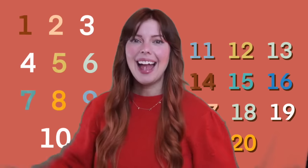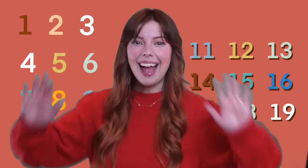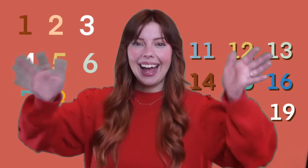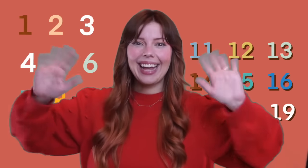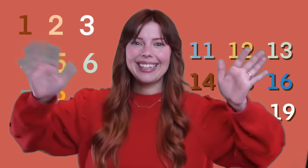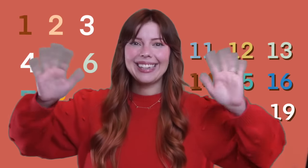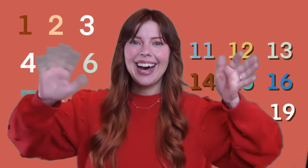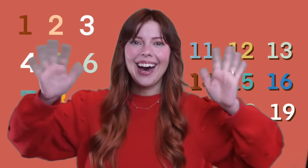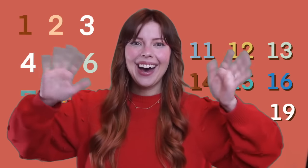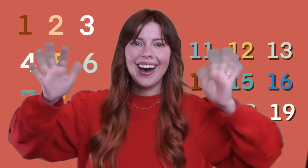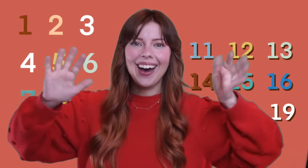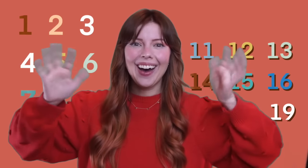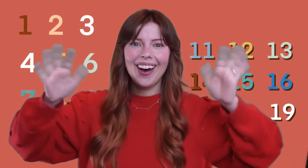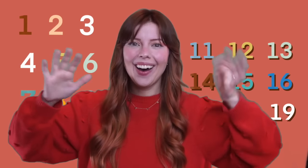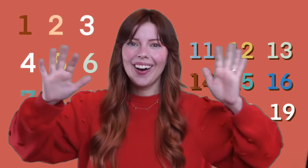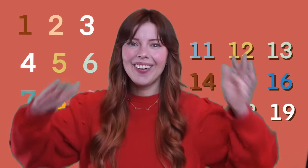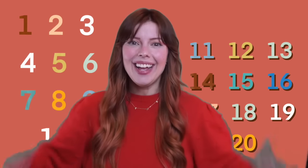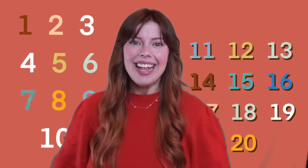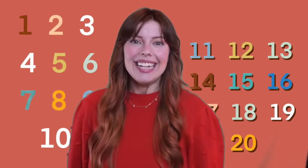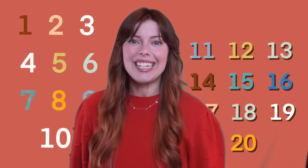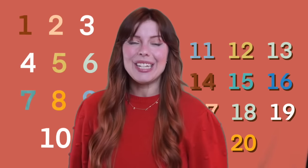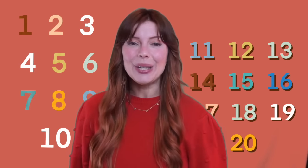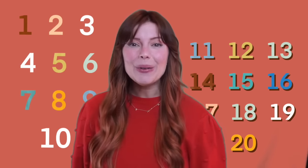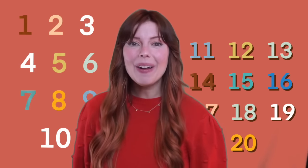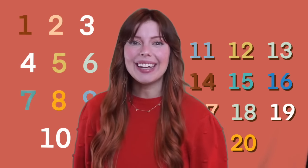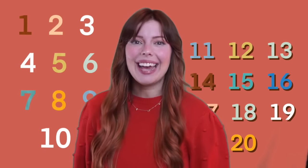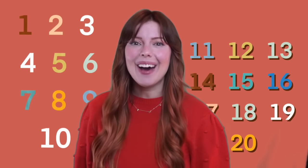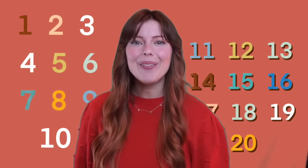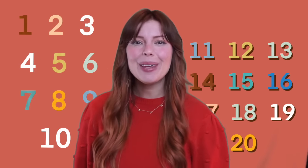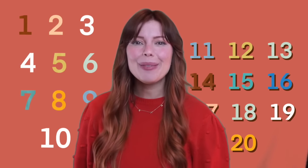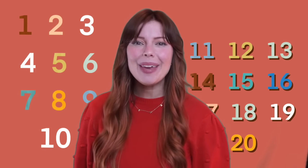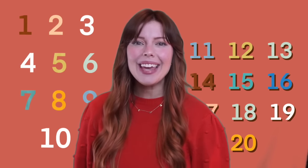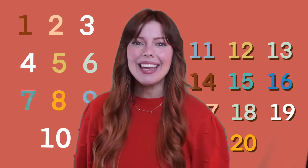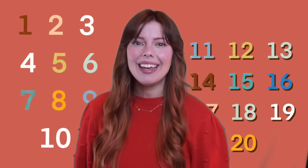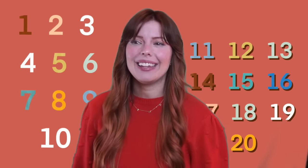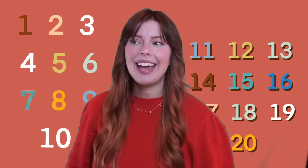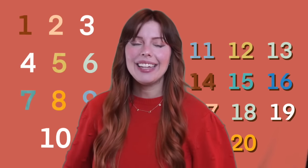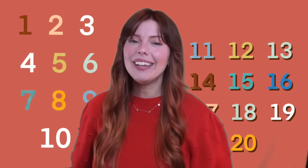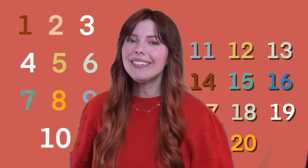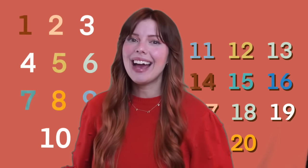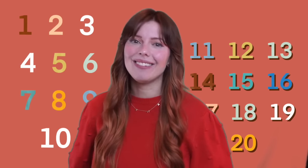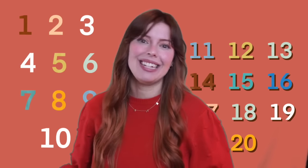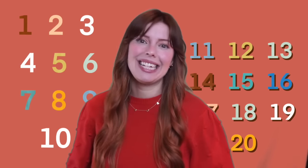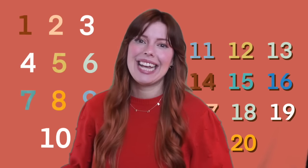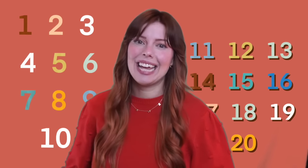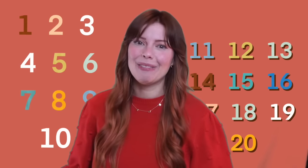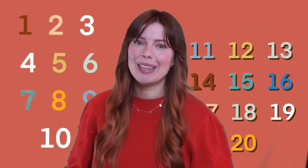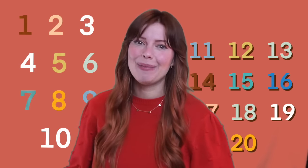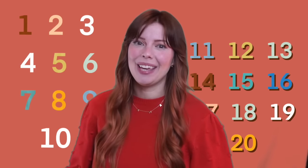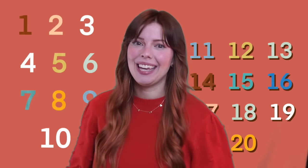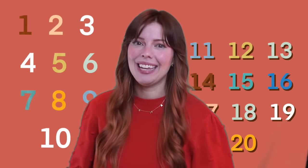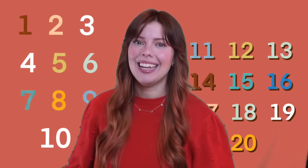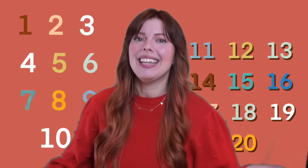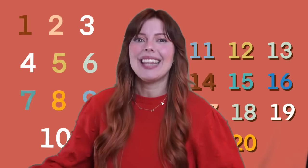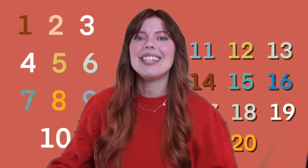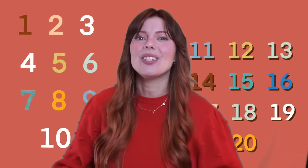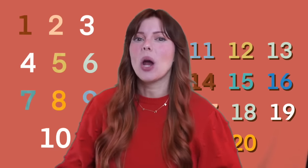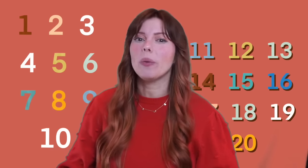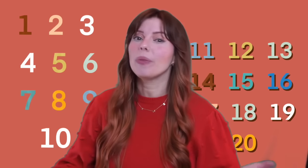Yay! Hello! Do you want to count with me? Can you count to 10 with me? Let's start with 1